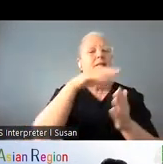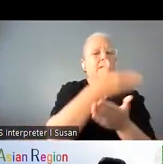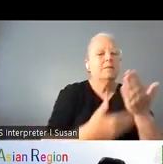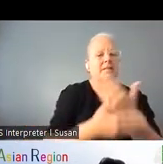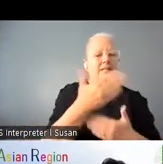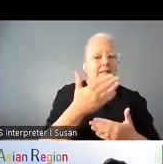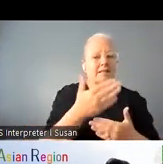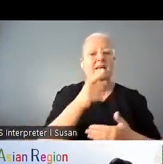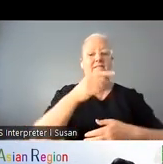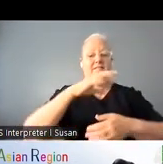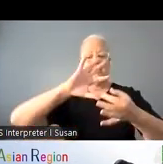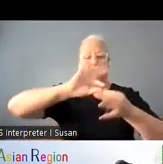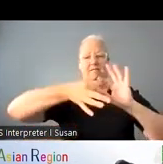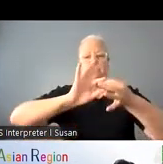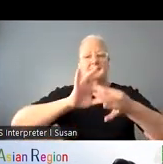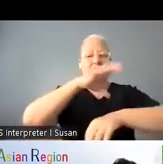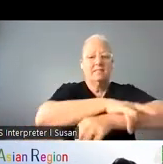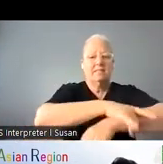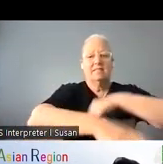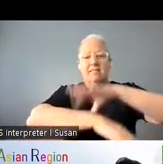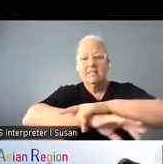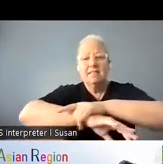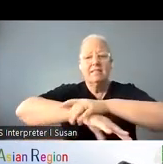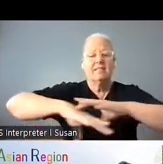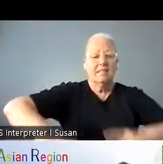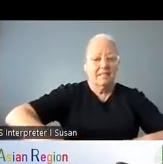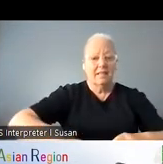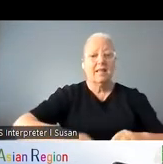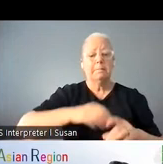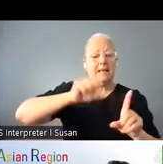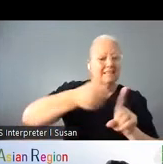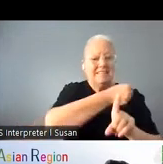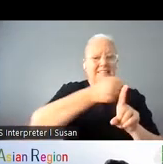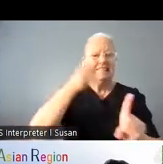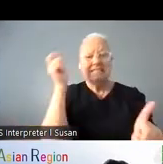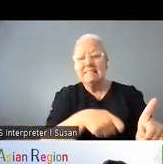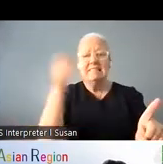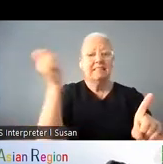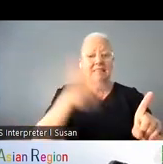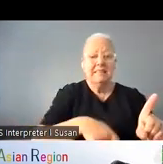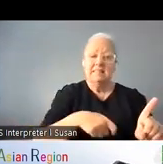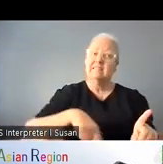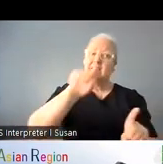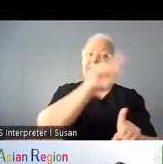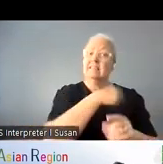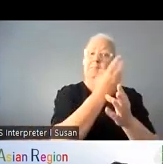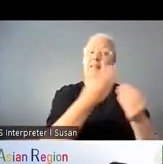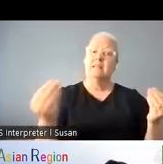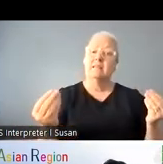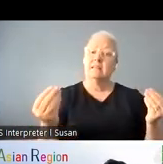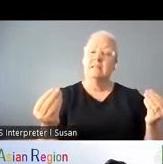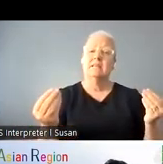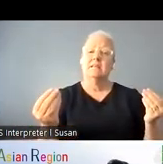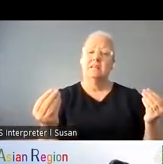chain. Abuse and physical violence are experienced by many people with psychosocial disabilities in social care